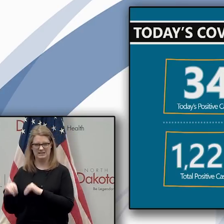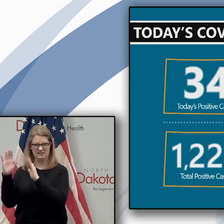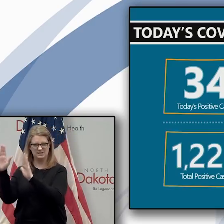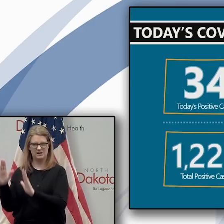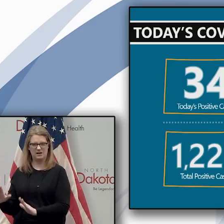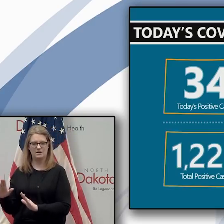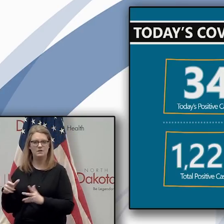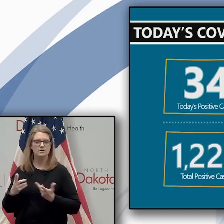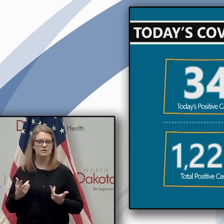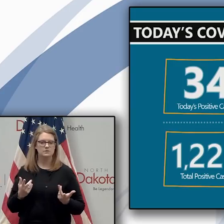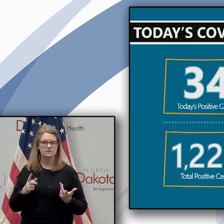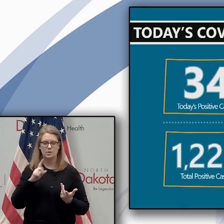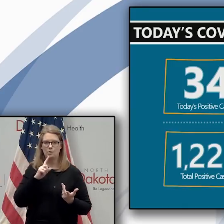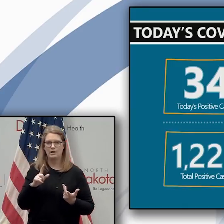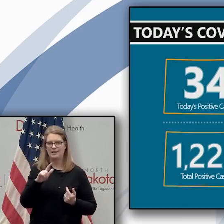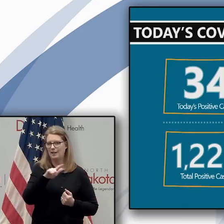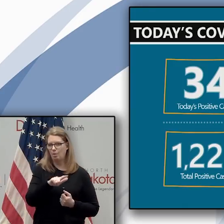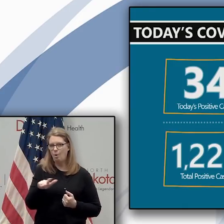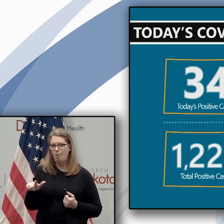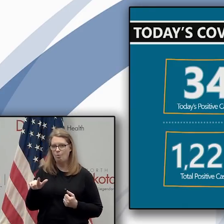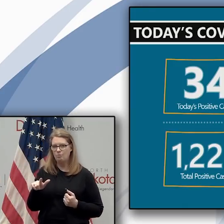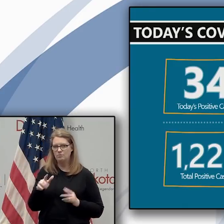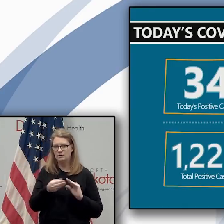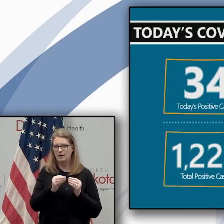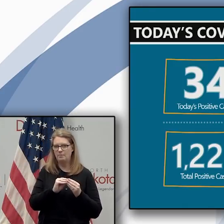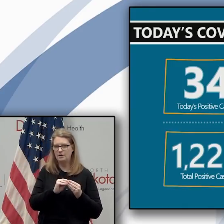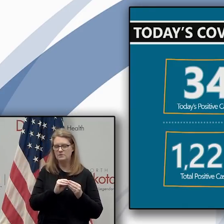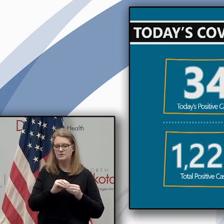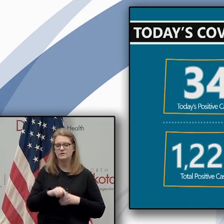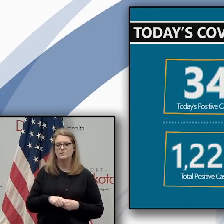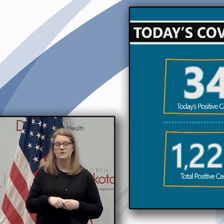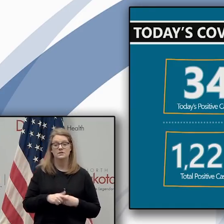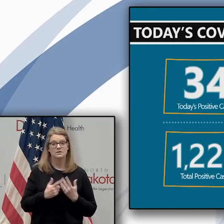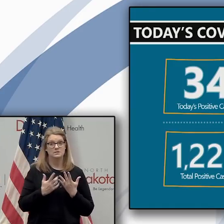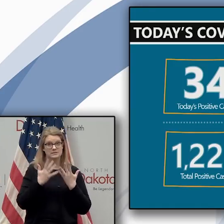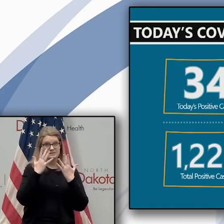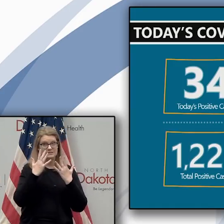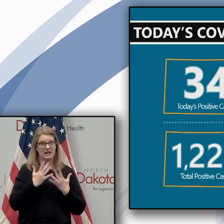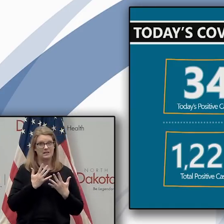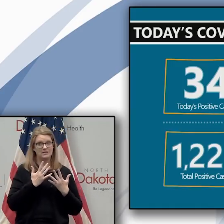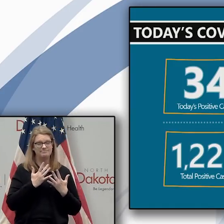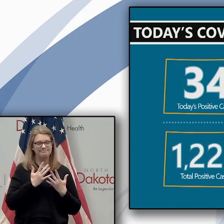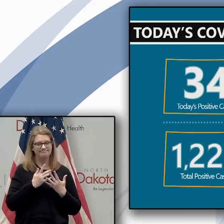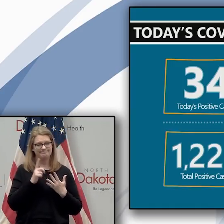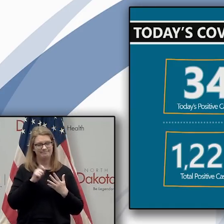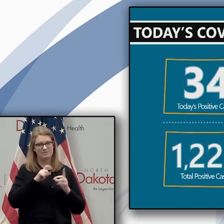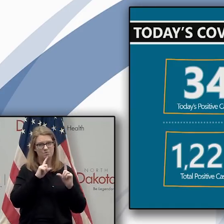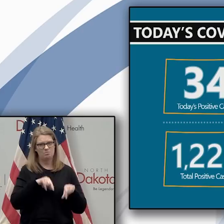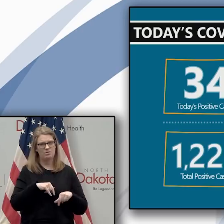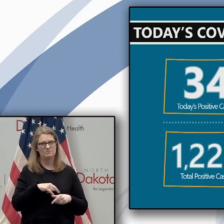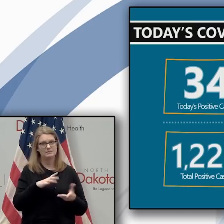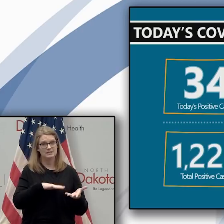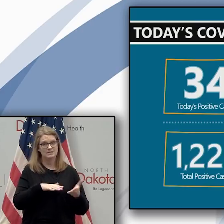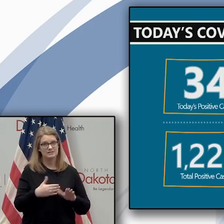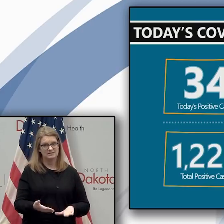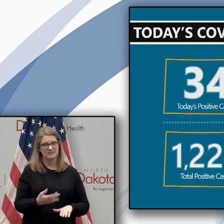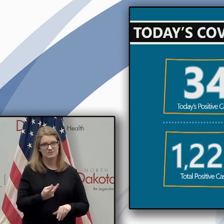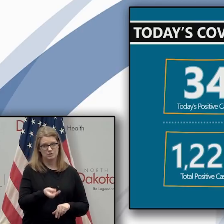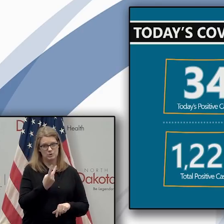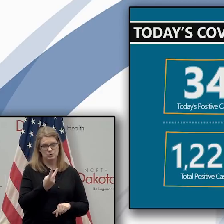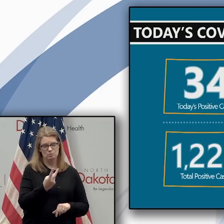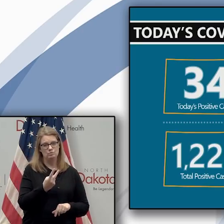again, all low numbers. Sadly, though, we must report 2 additional deaths over the